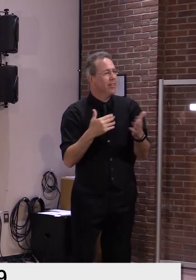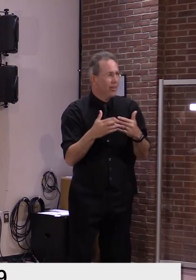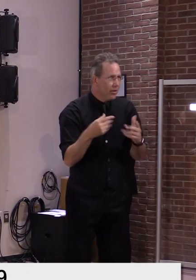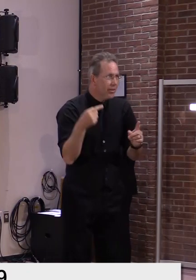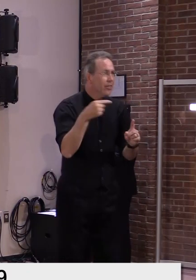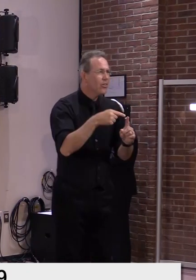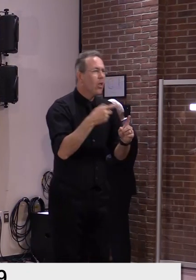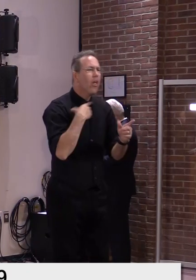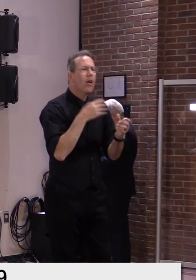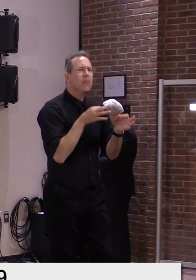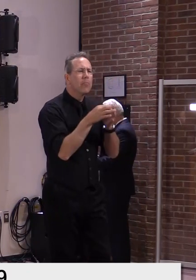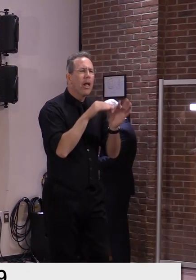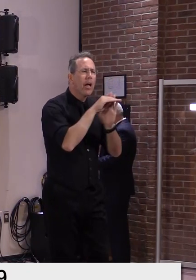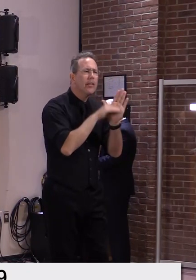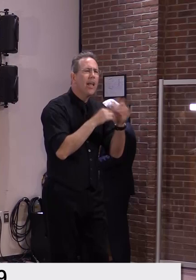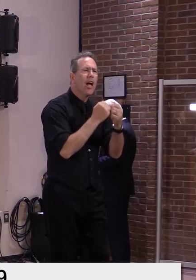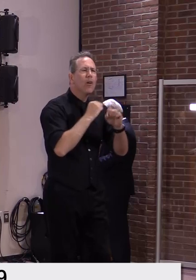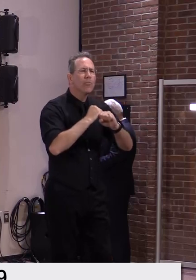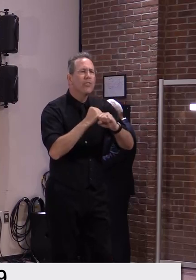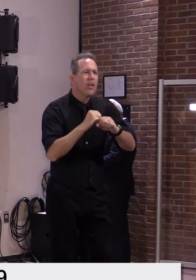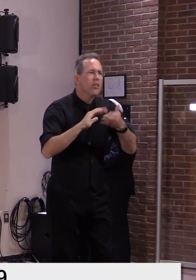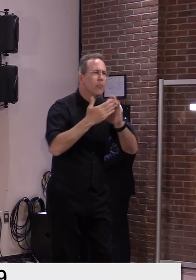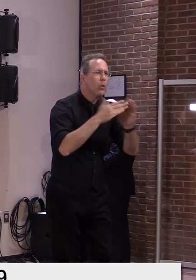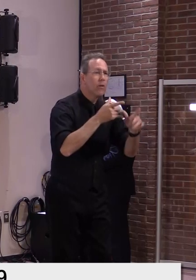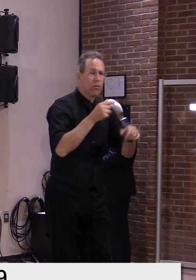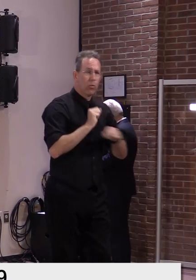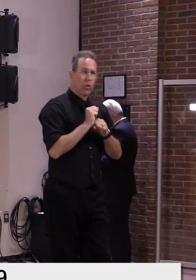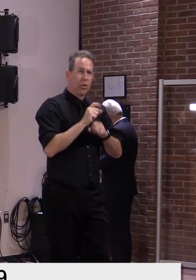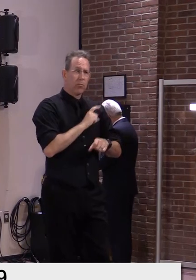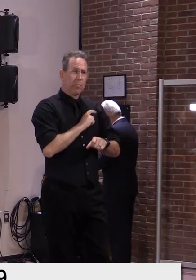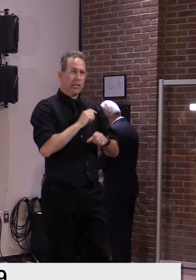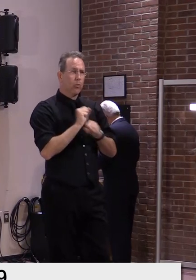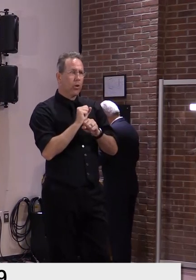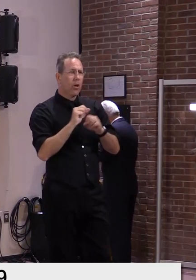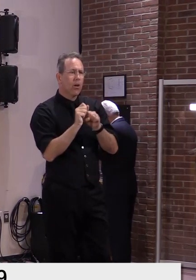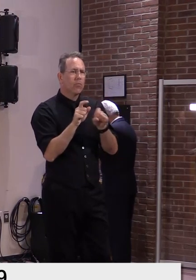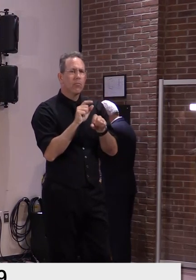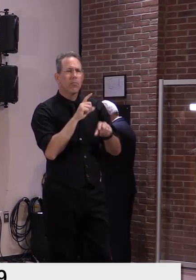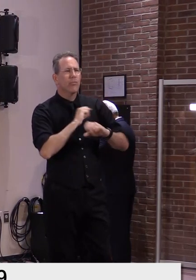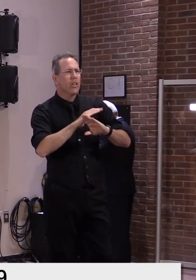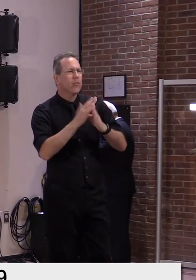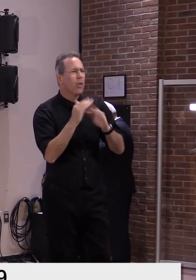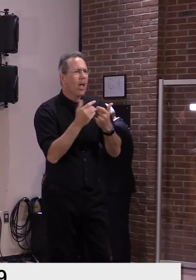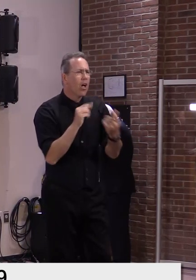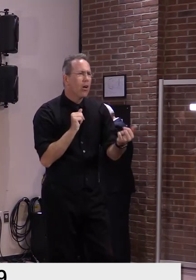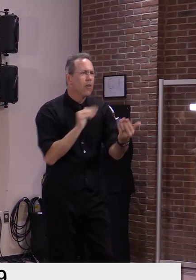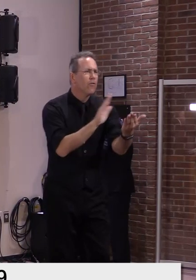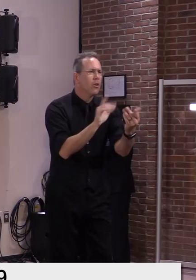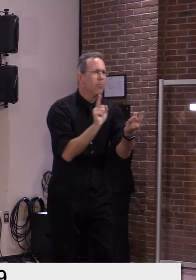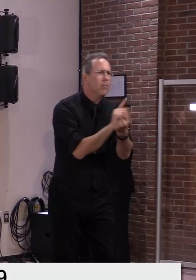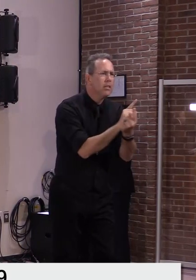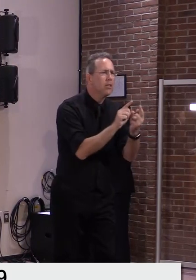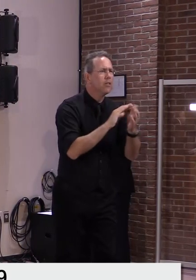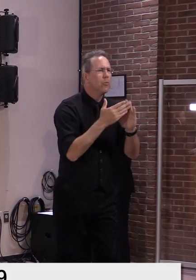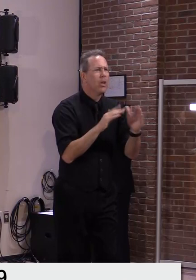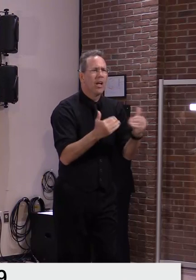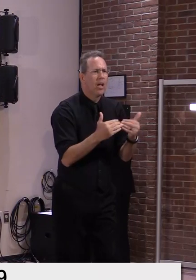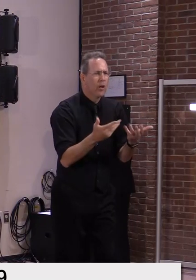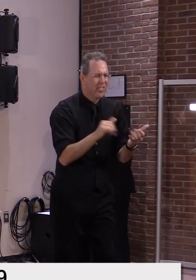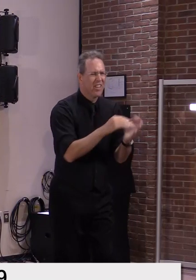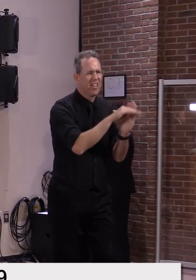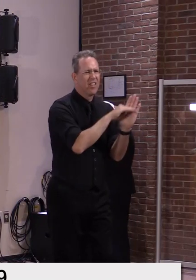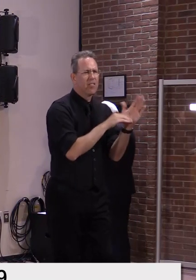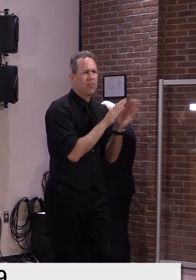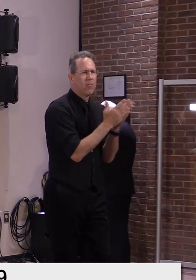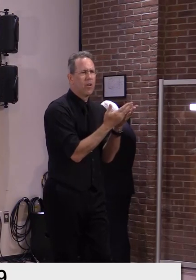what we're referring to relative to the levels for those who are unfamiliar with that term. We anticipate that all